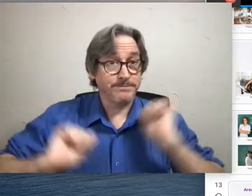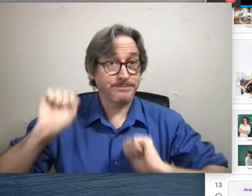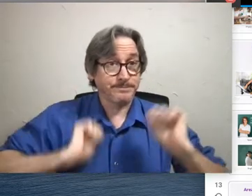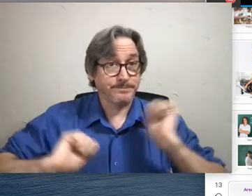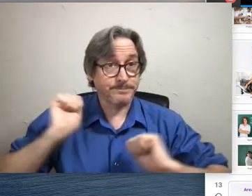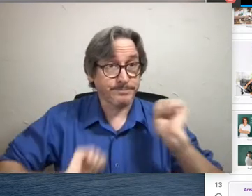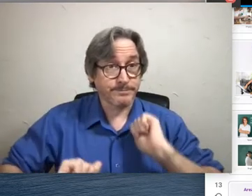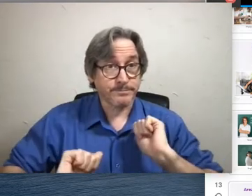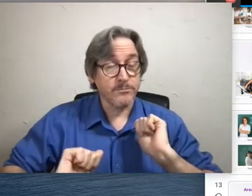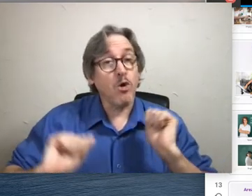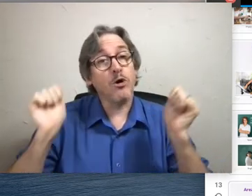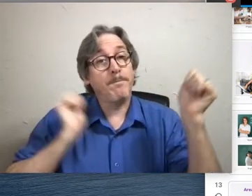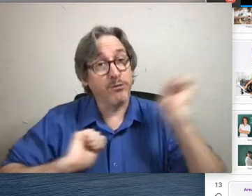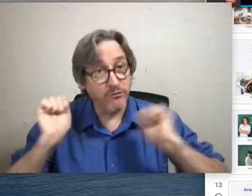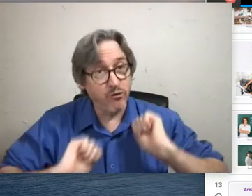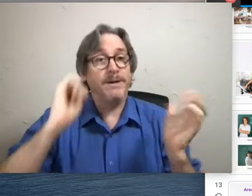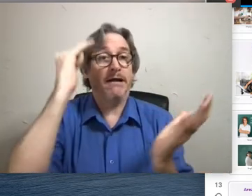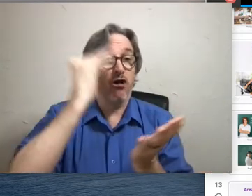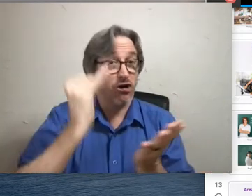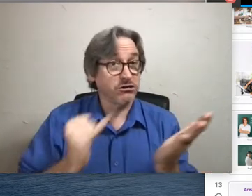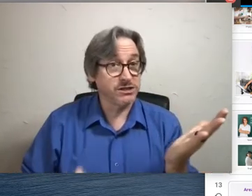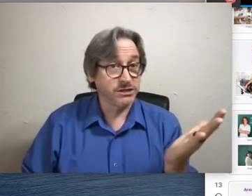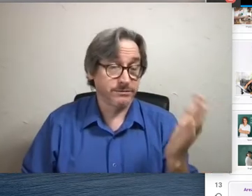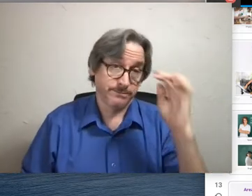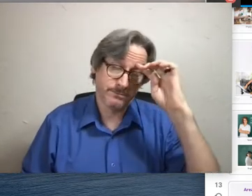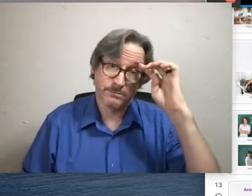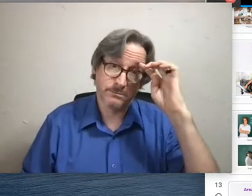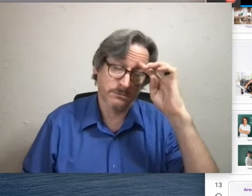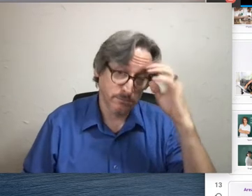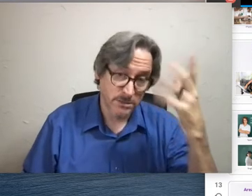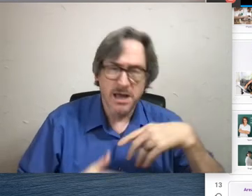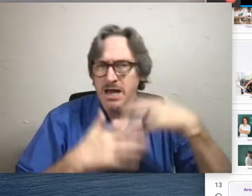theater or performing arts.